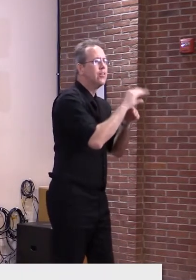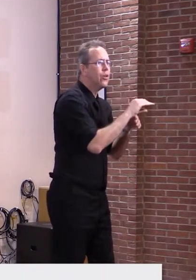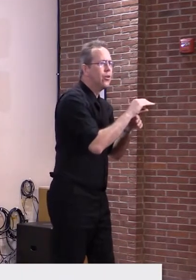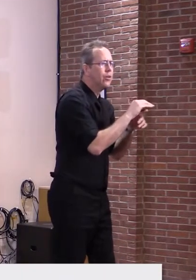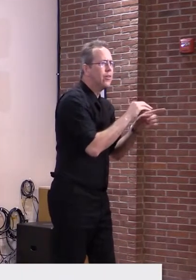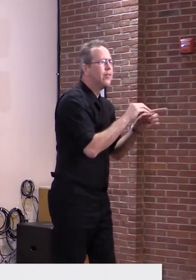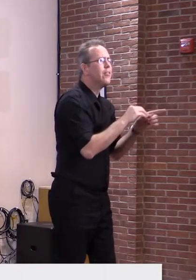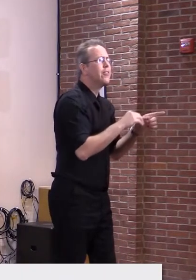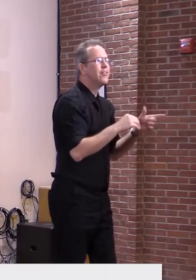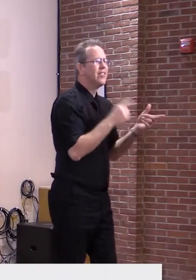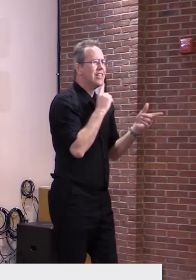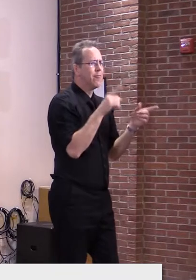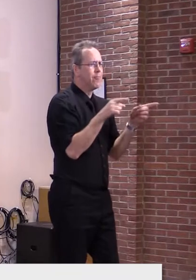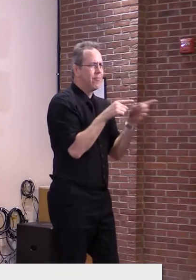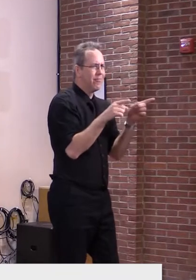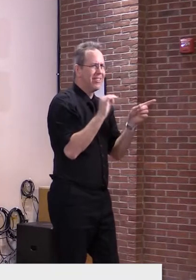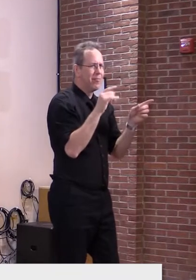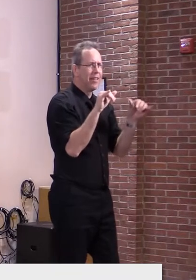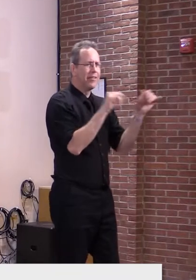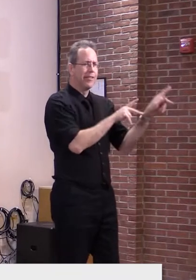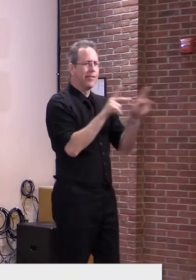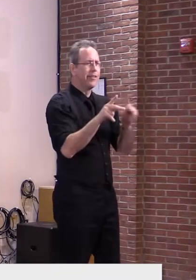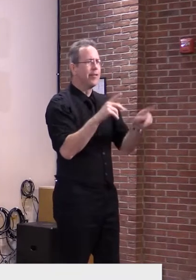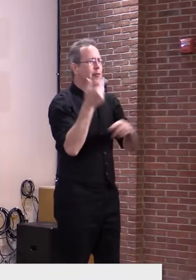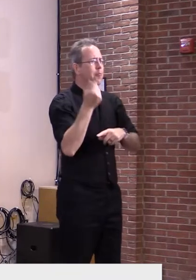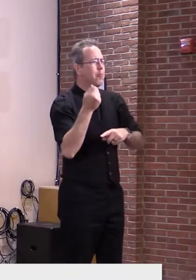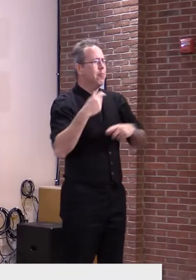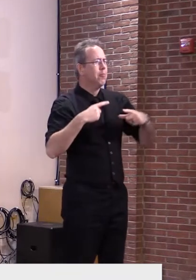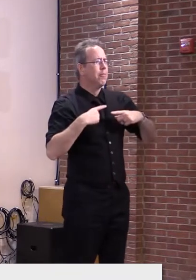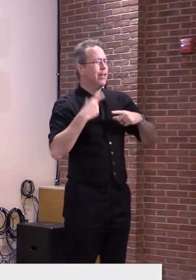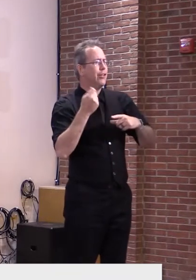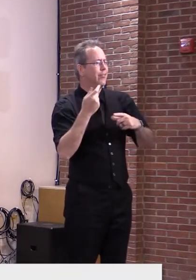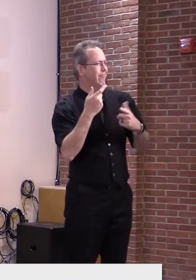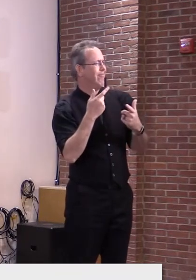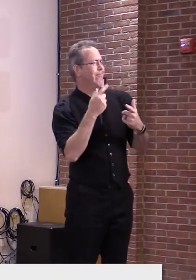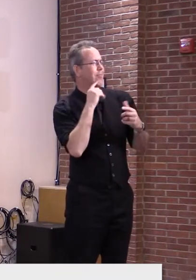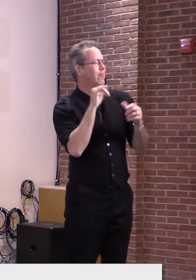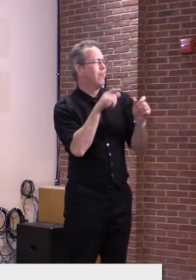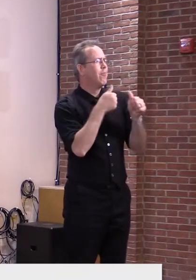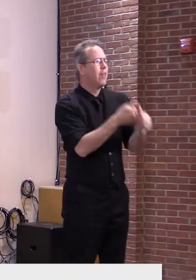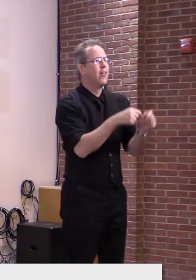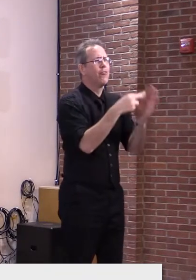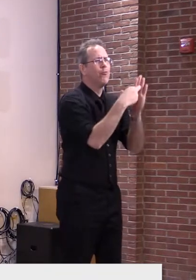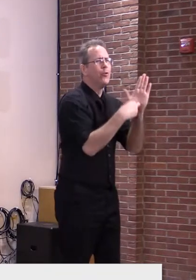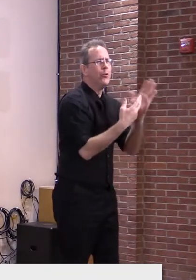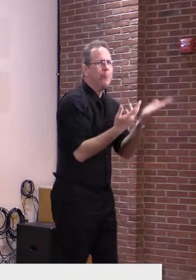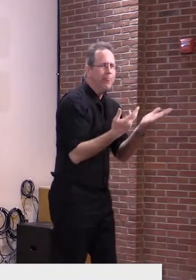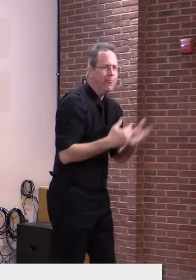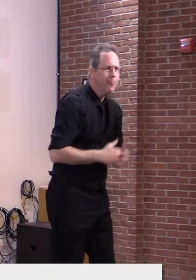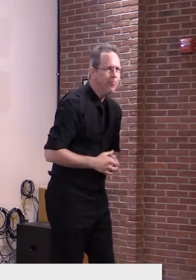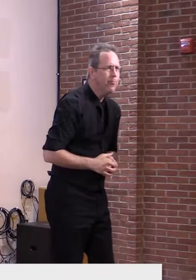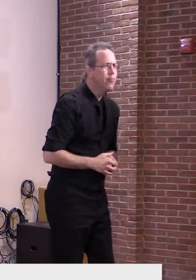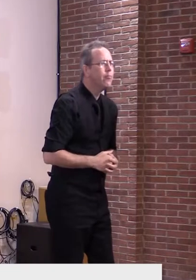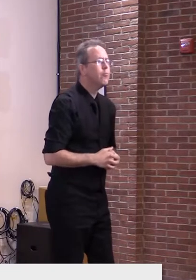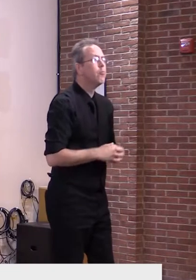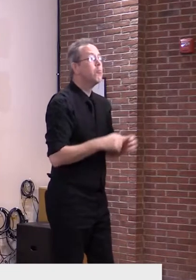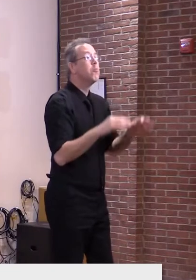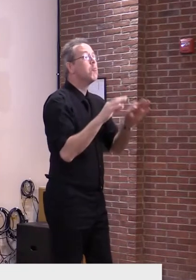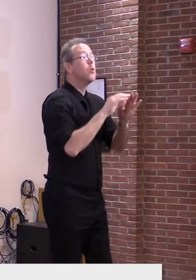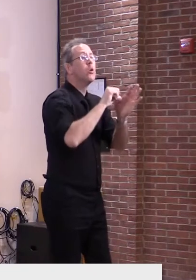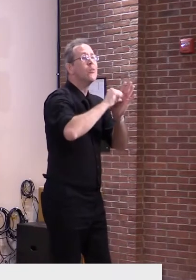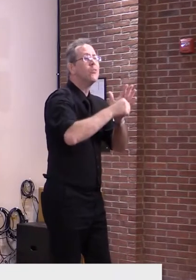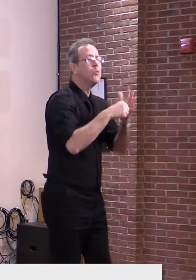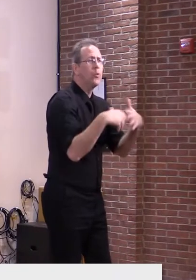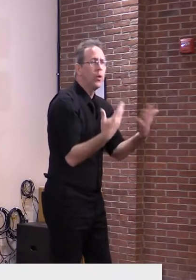rate we use on the pensions. And that makes the big change. But I think the point that I want to make sure everyone understands